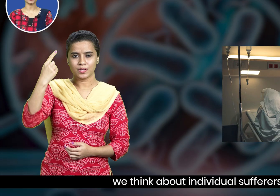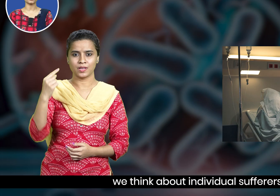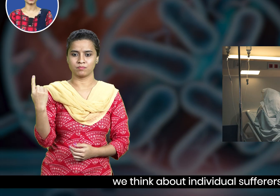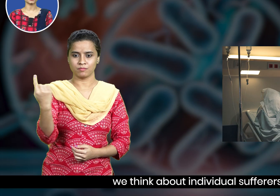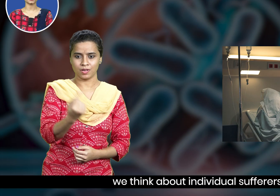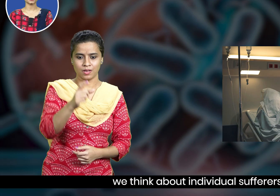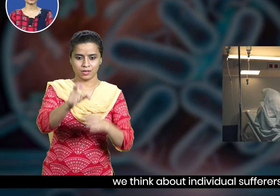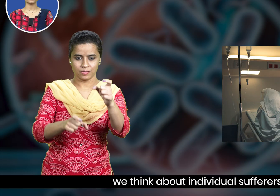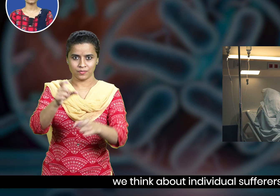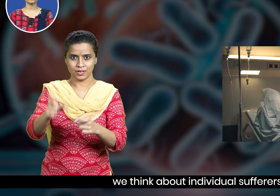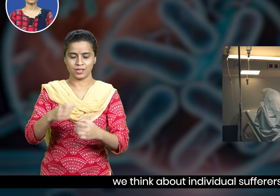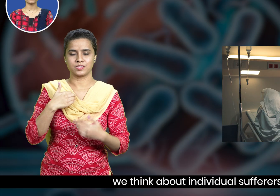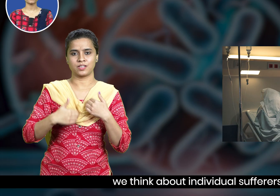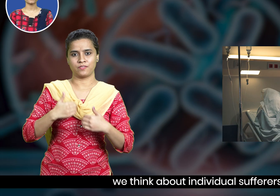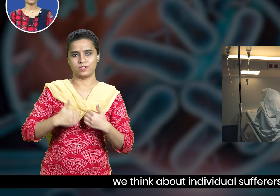individual sufferers.